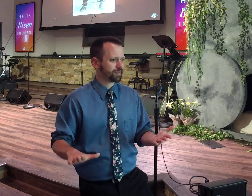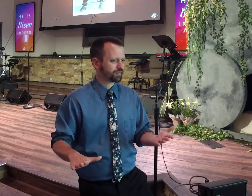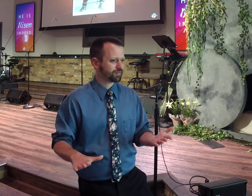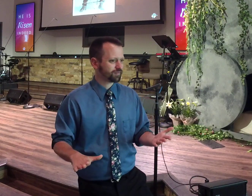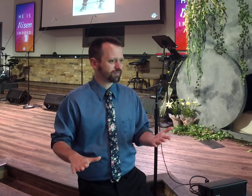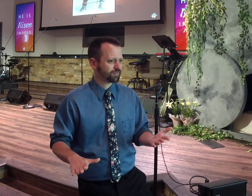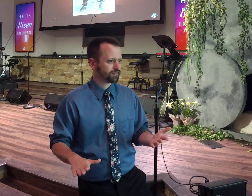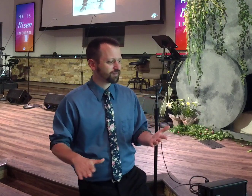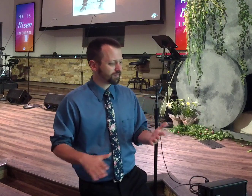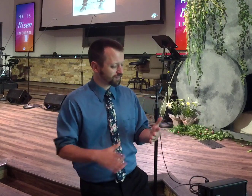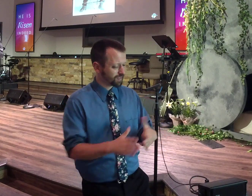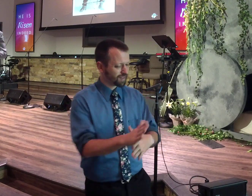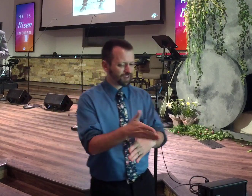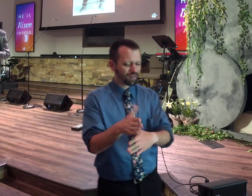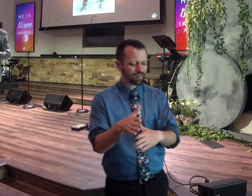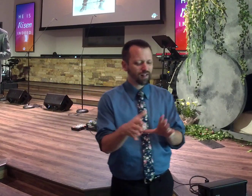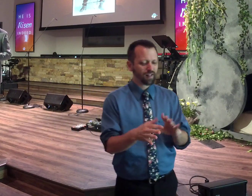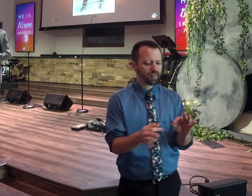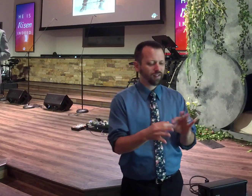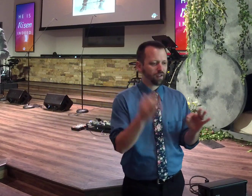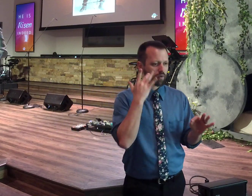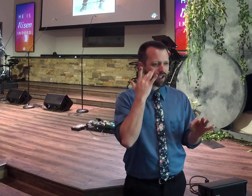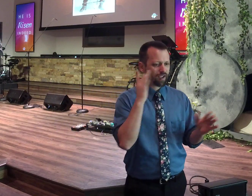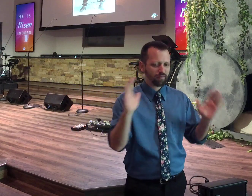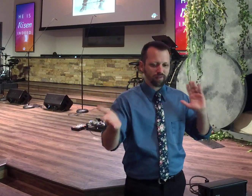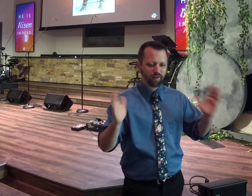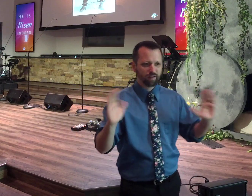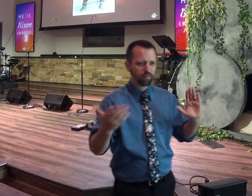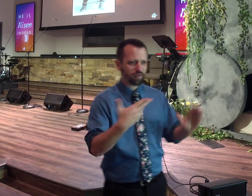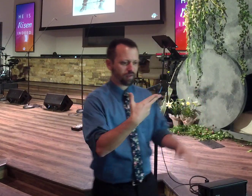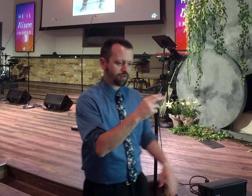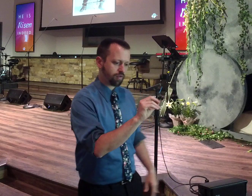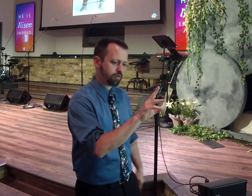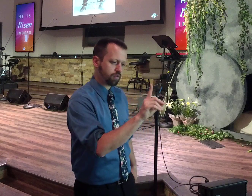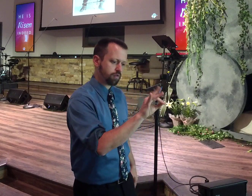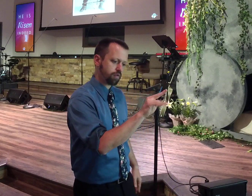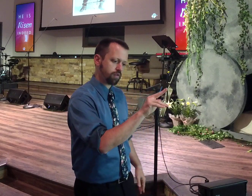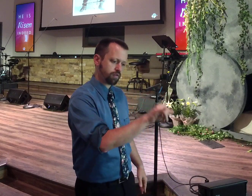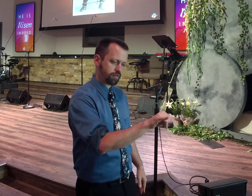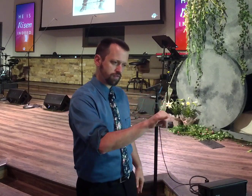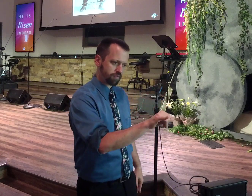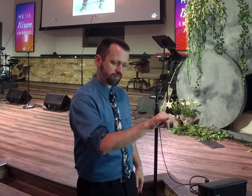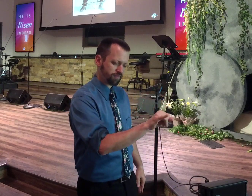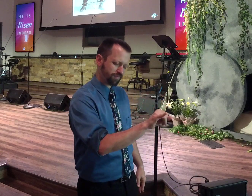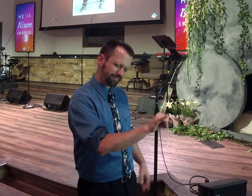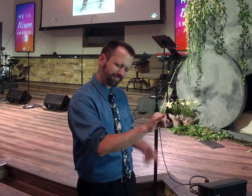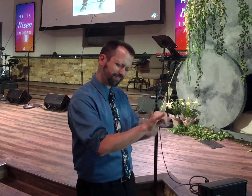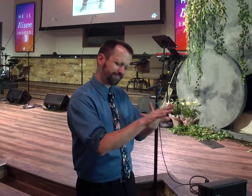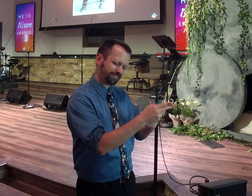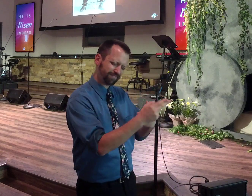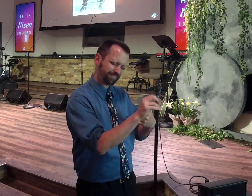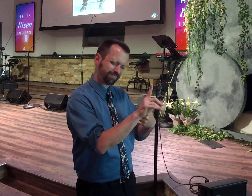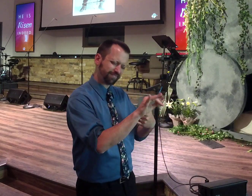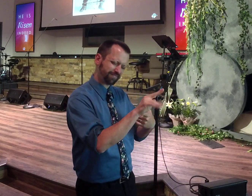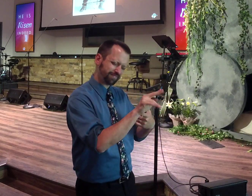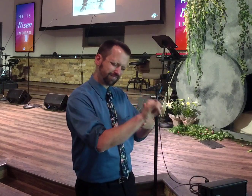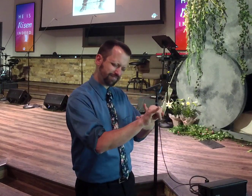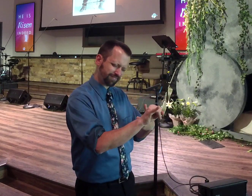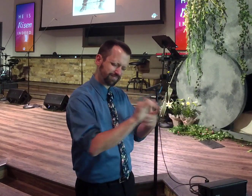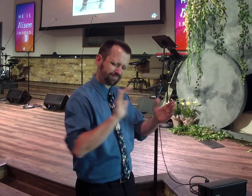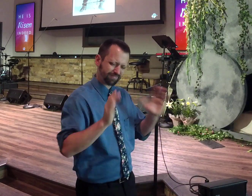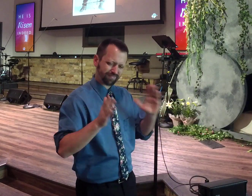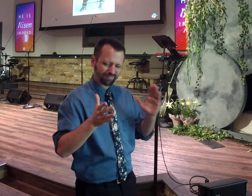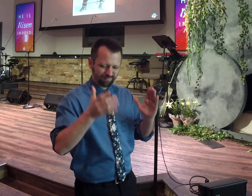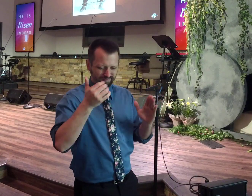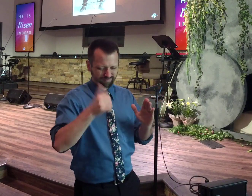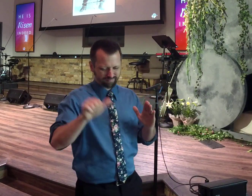I share that story with you because I want to compare Harry Houdini to another person who I think you're very familiar with. Have you ever heard